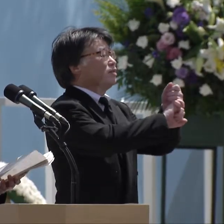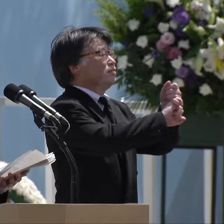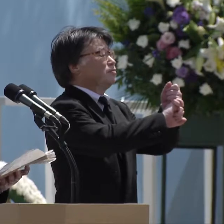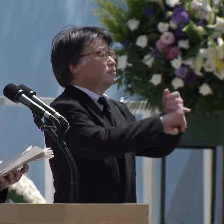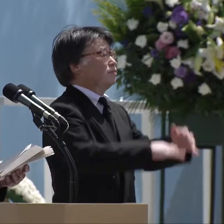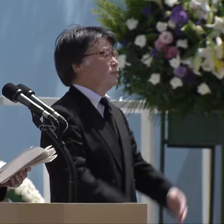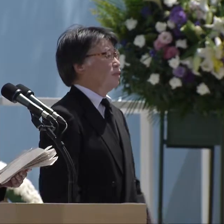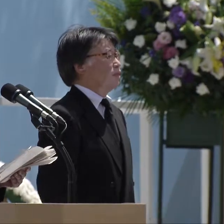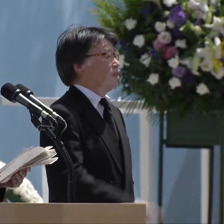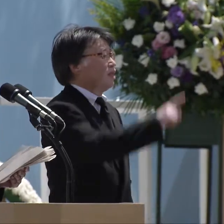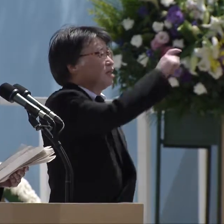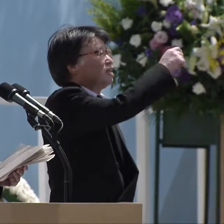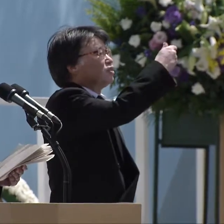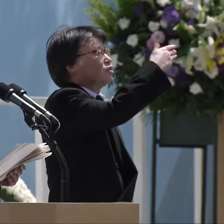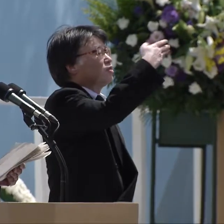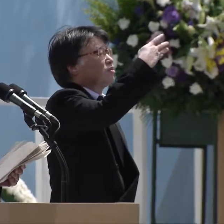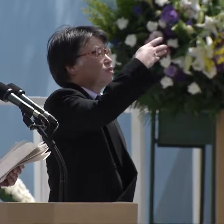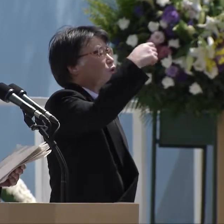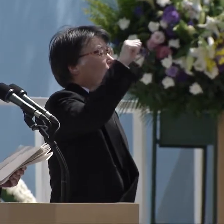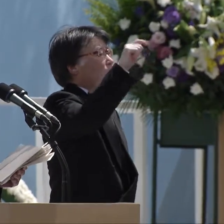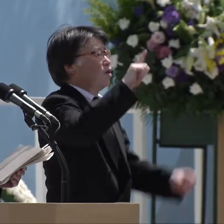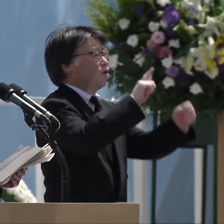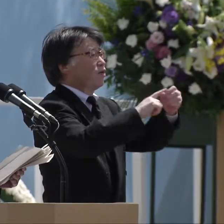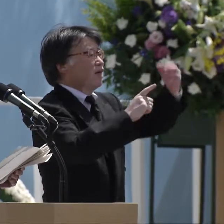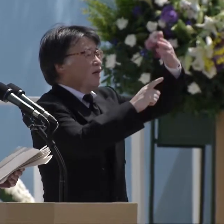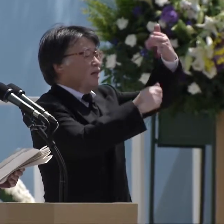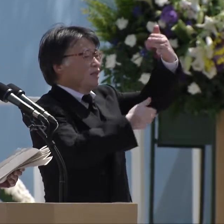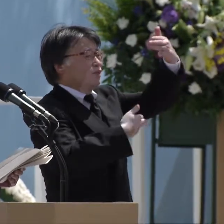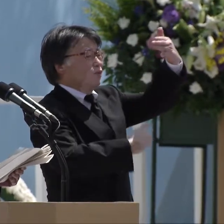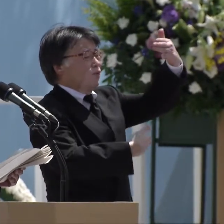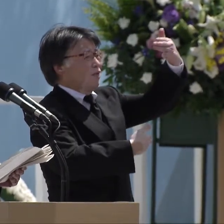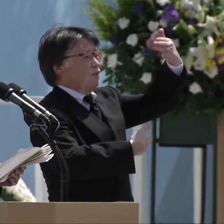Pledge for Peace. On August